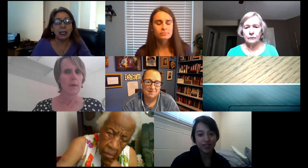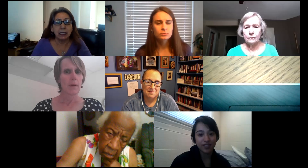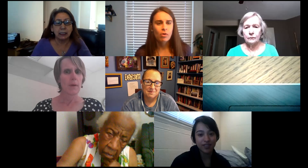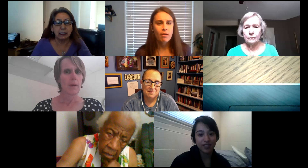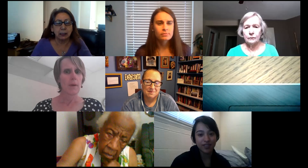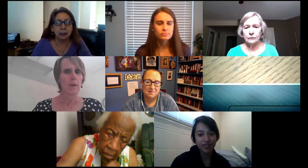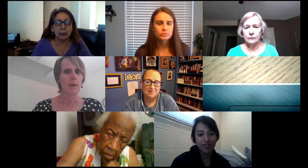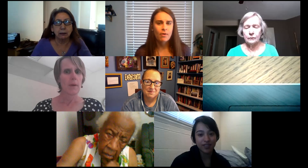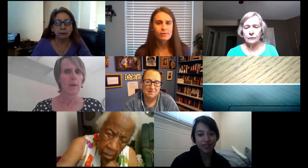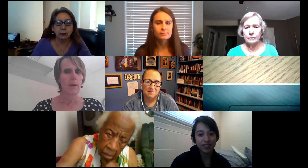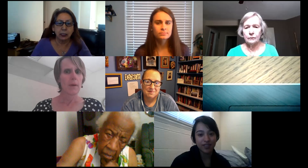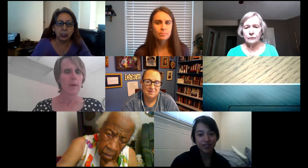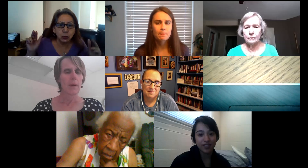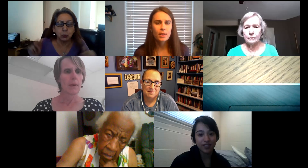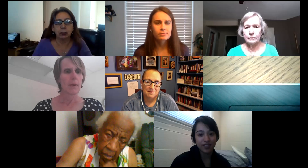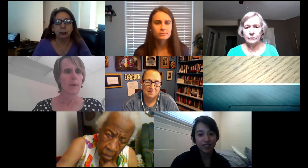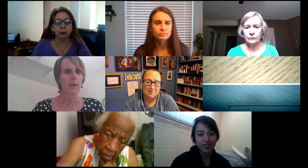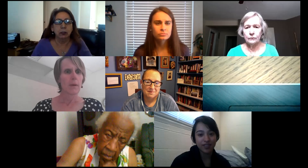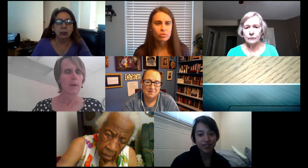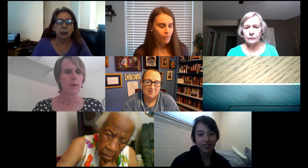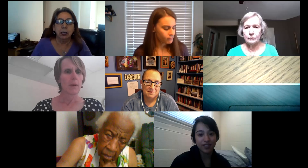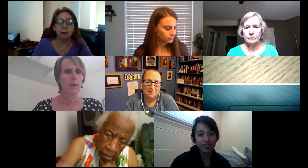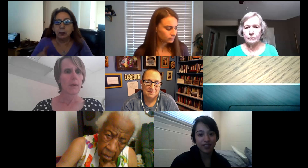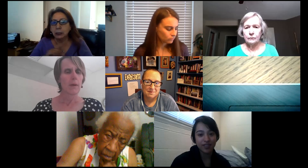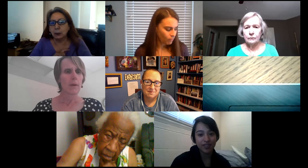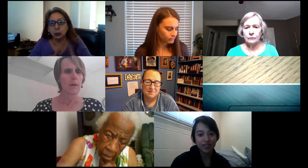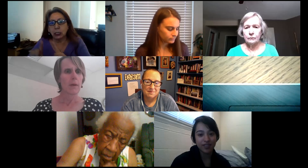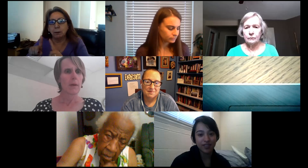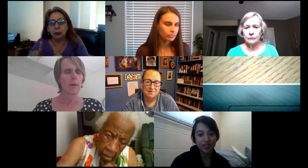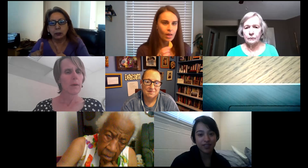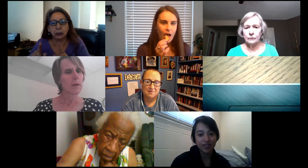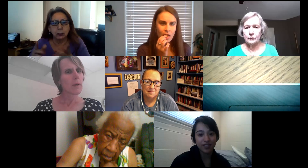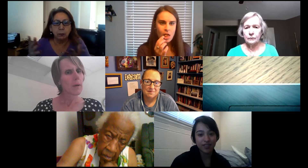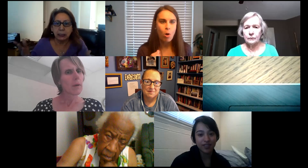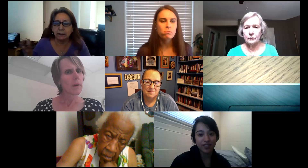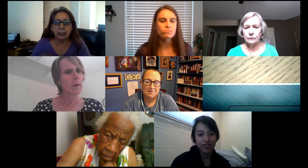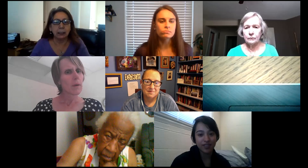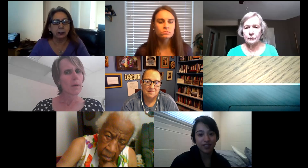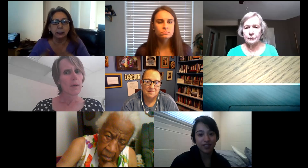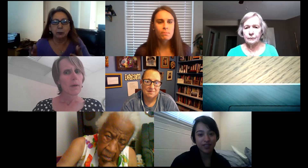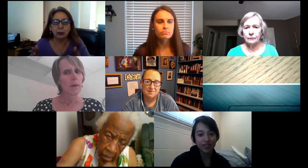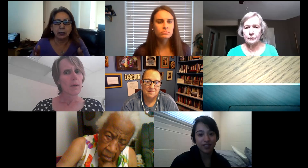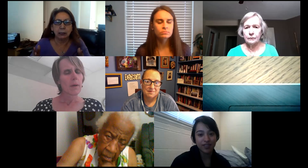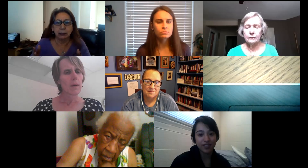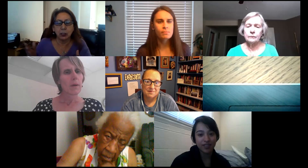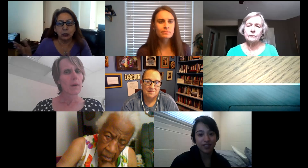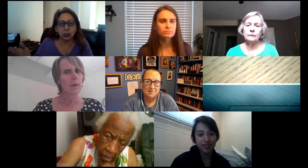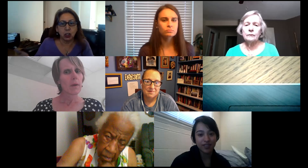had issues where a policeman shows up and there's a domestic violence or something, and they use the